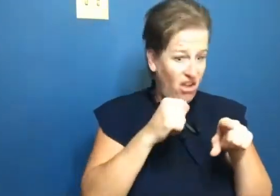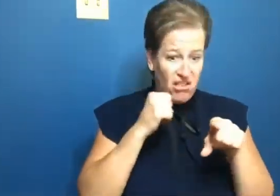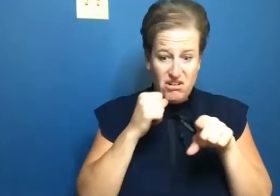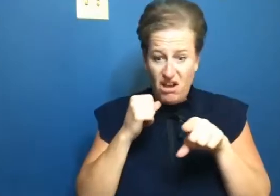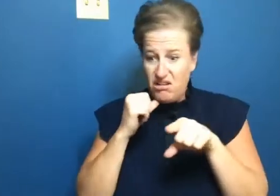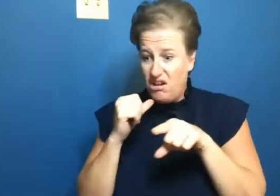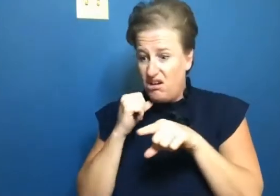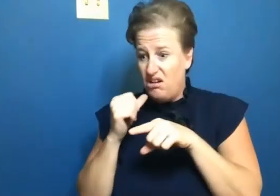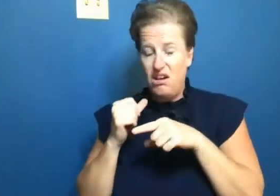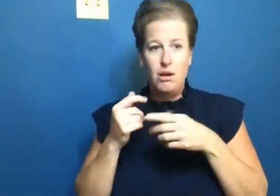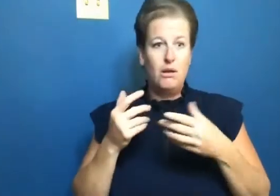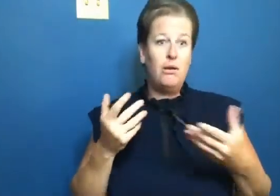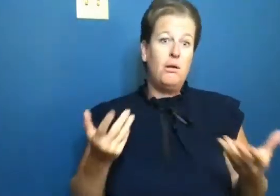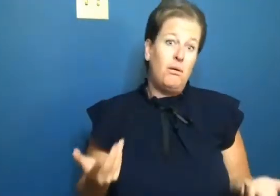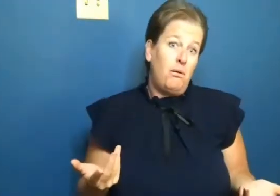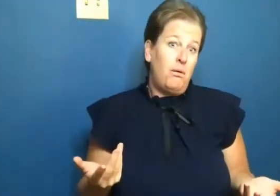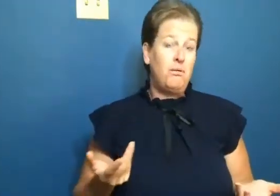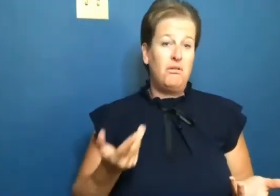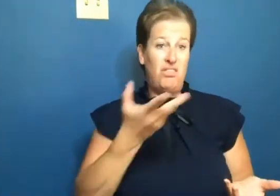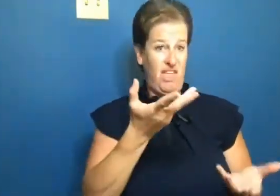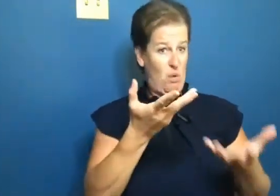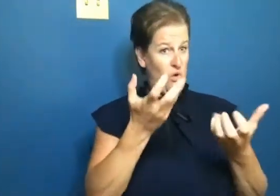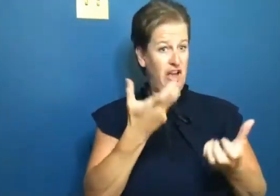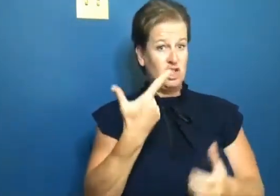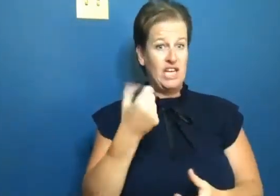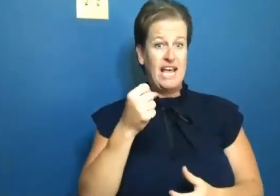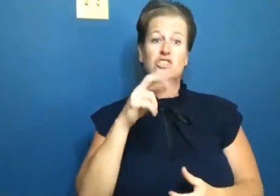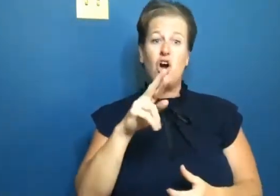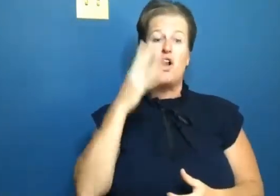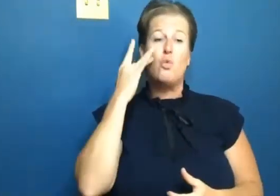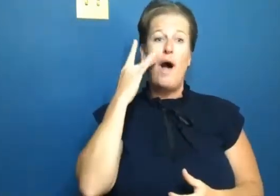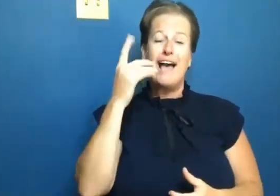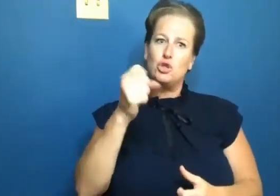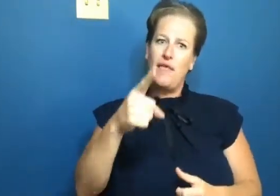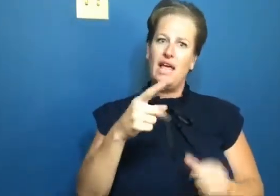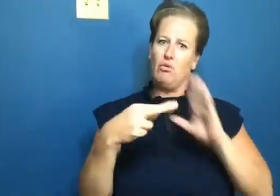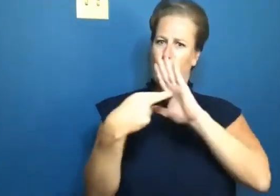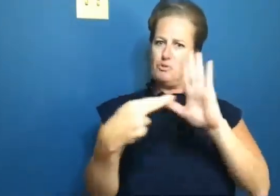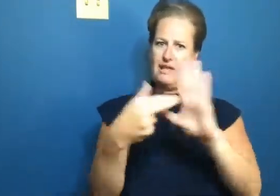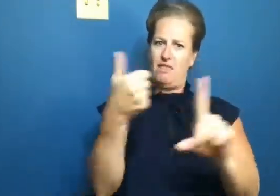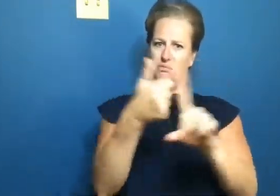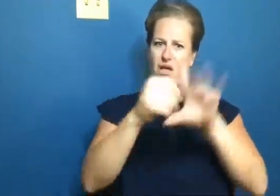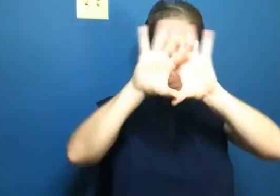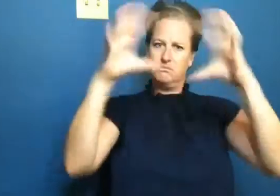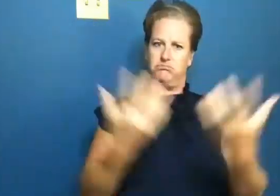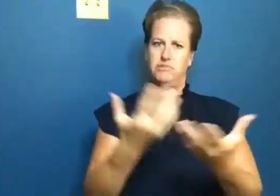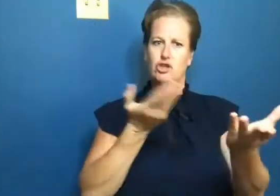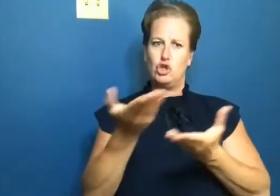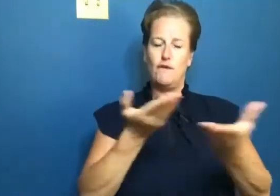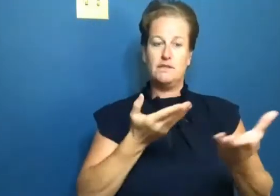had a desire to have some representation in our service structure. So I said, oh, okay, I'll do it, as